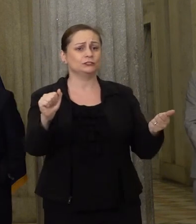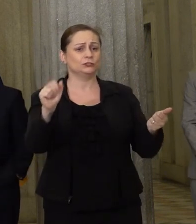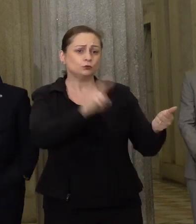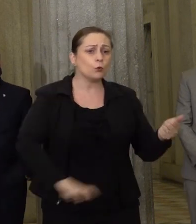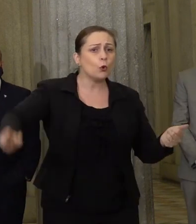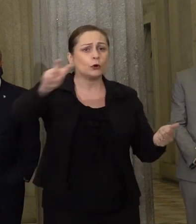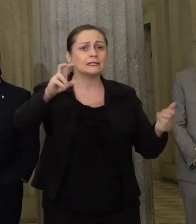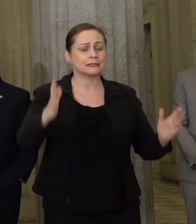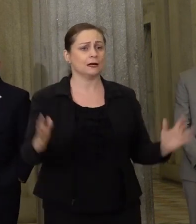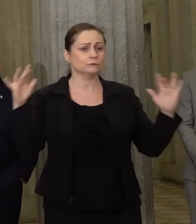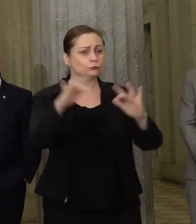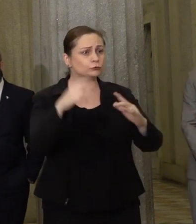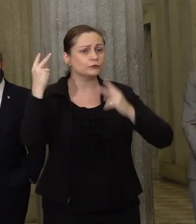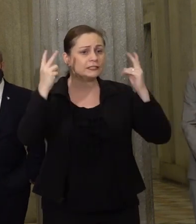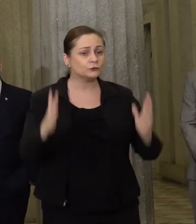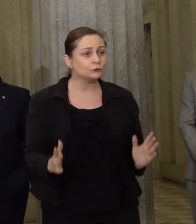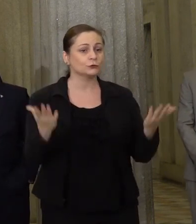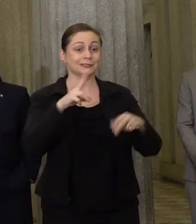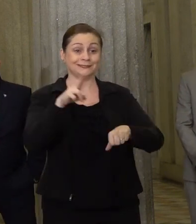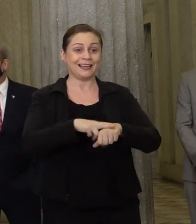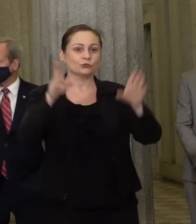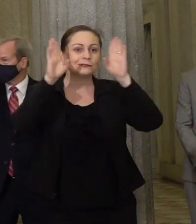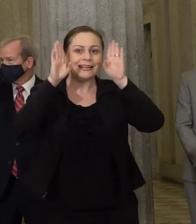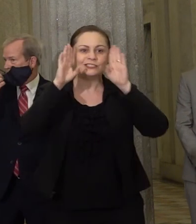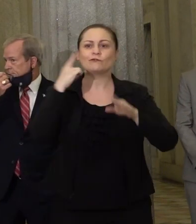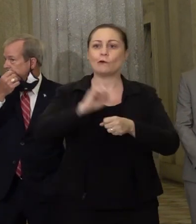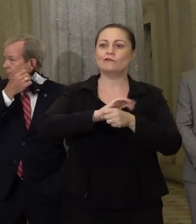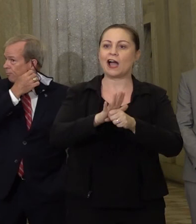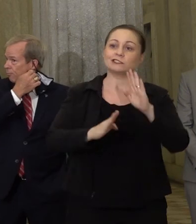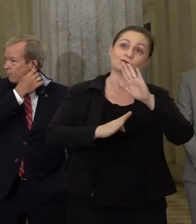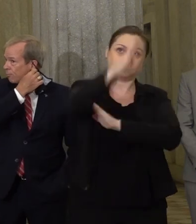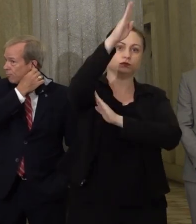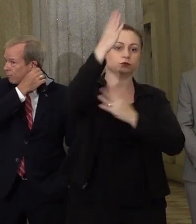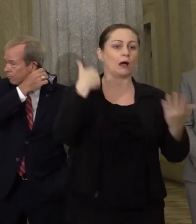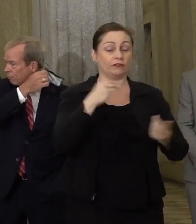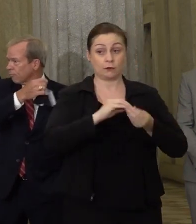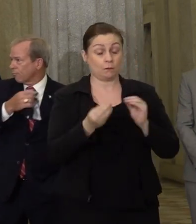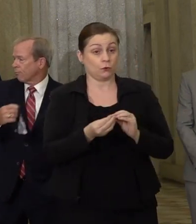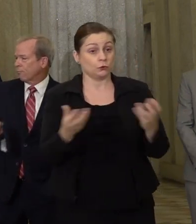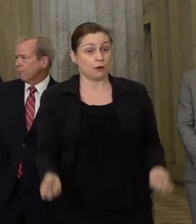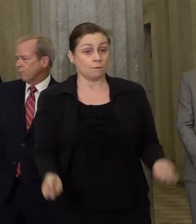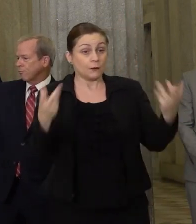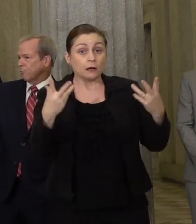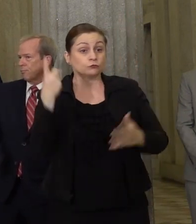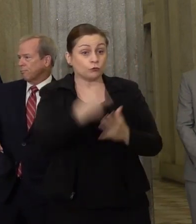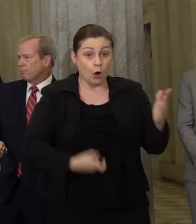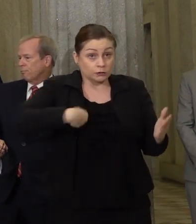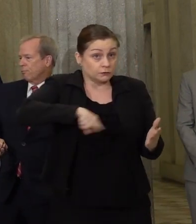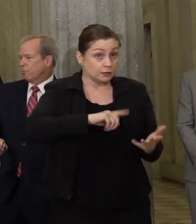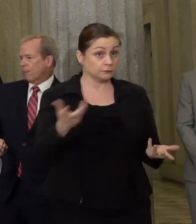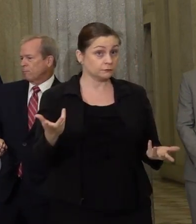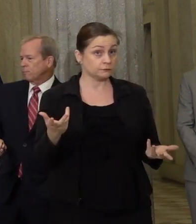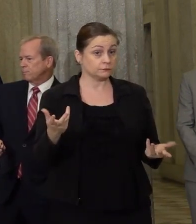numbers about, especially since we're getting national attention for our virus rate, do we have numbers about how much this is costing us in this